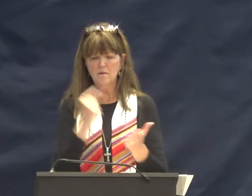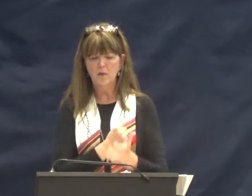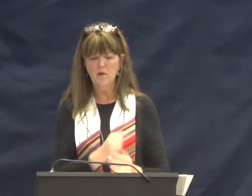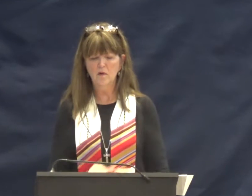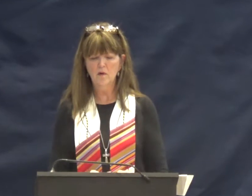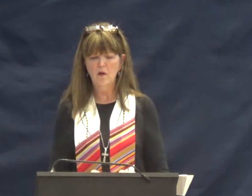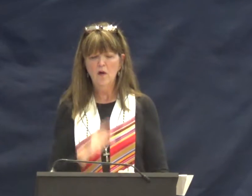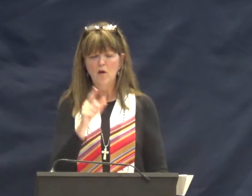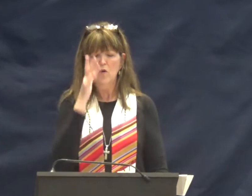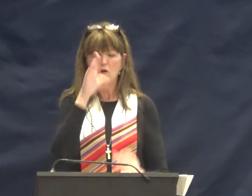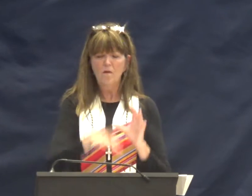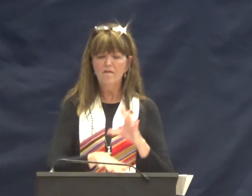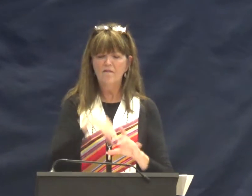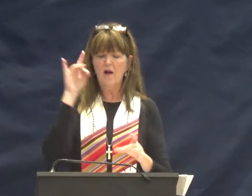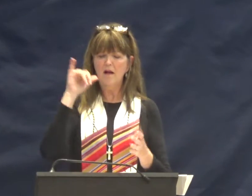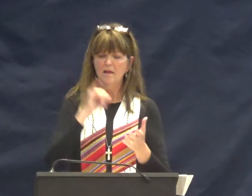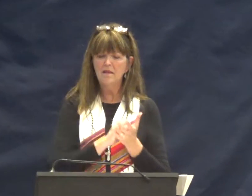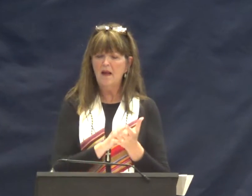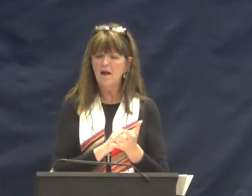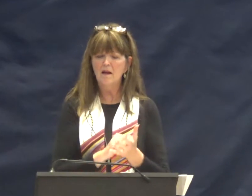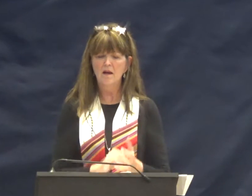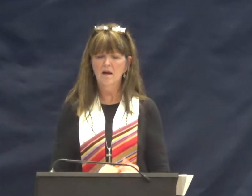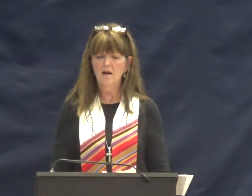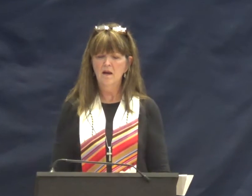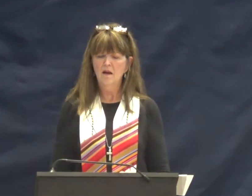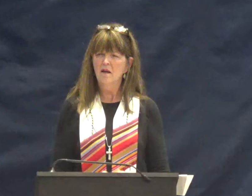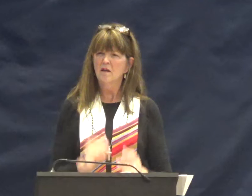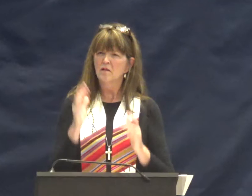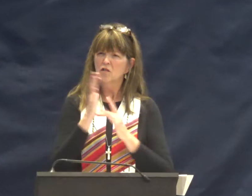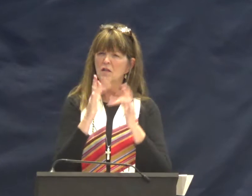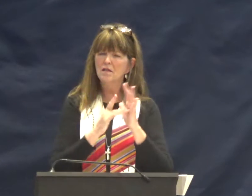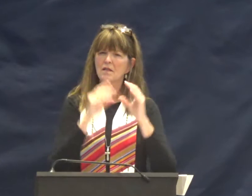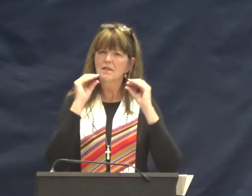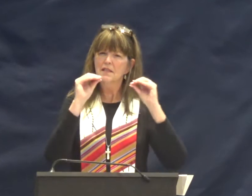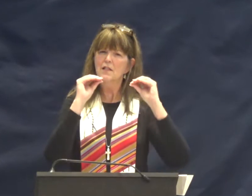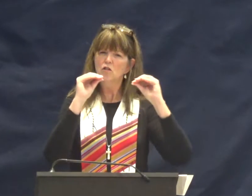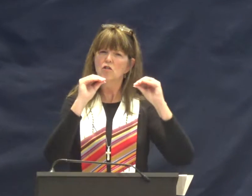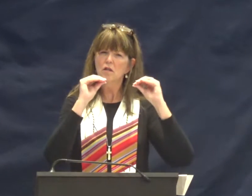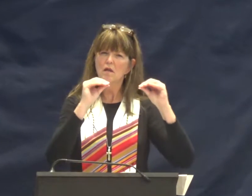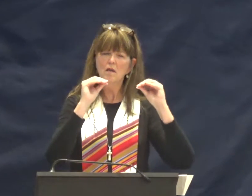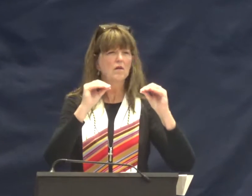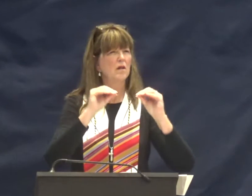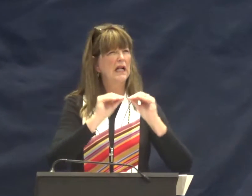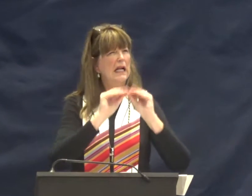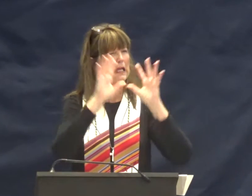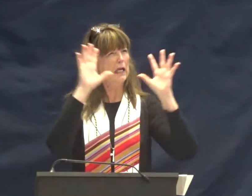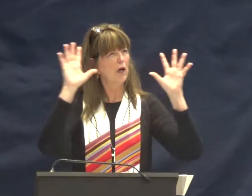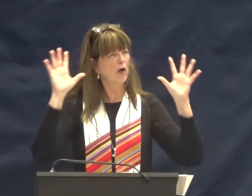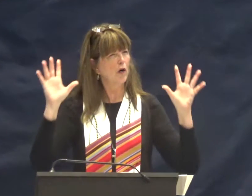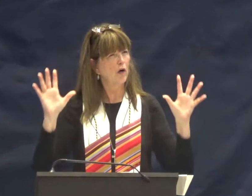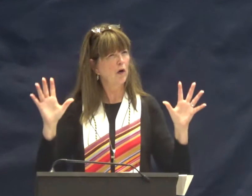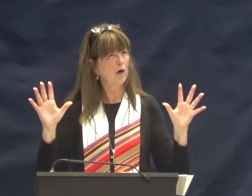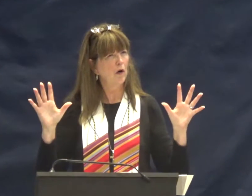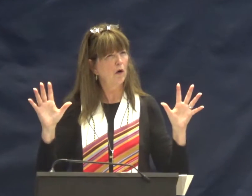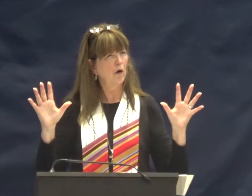But if you read the gospel, you will discover that Jesus' teaching were very clear.